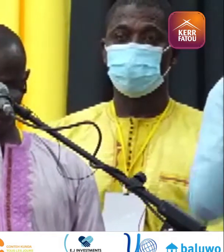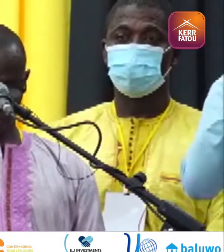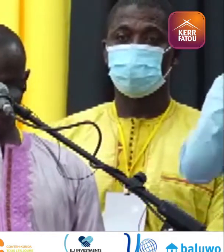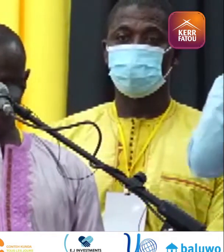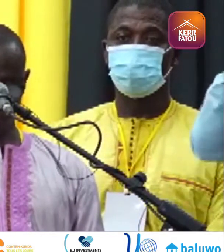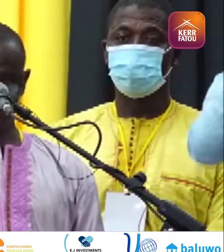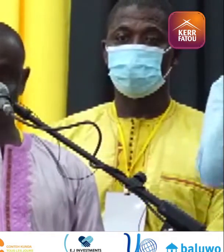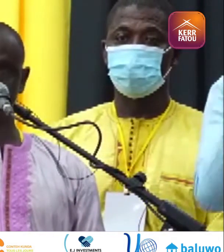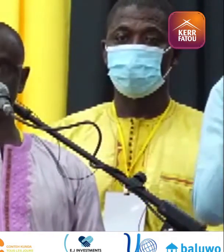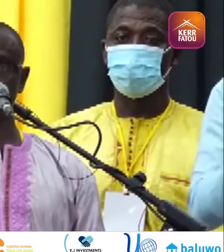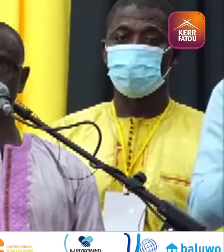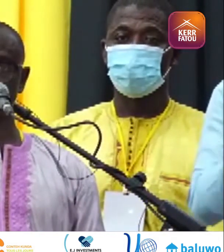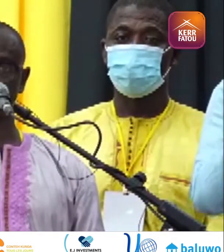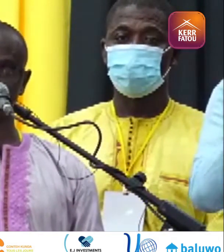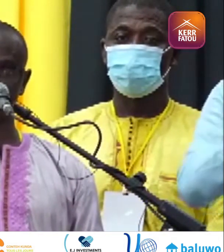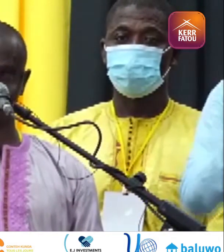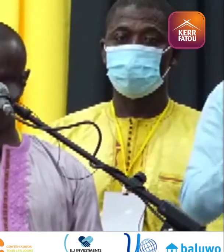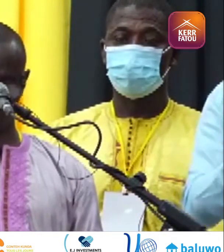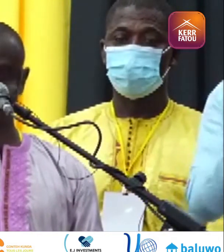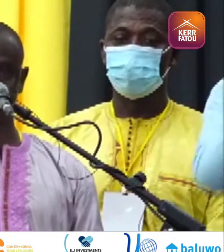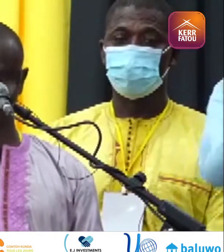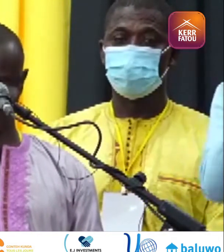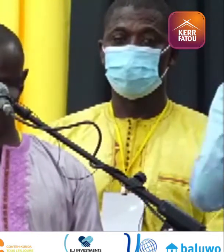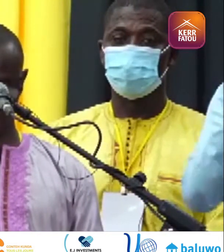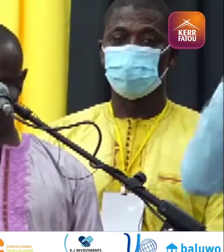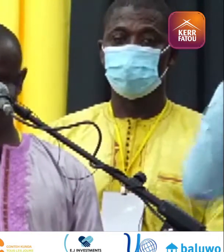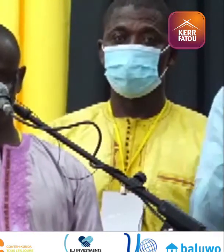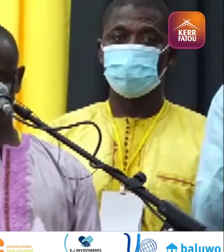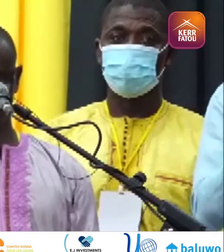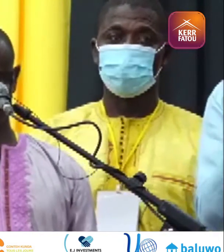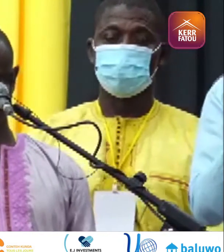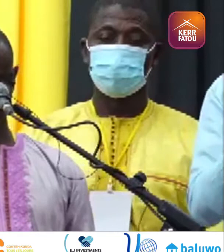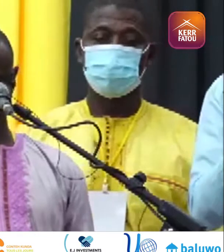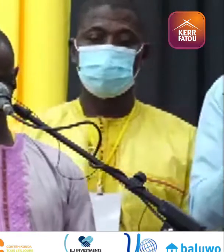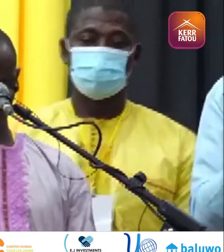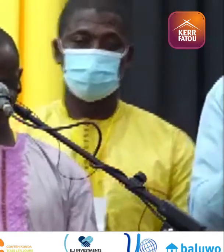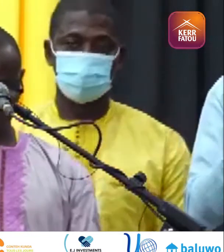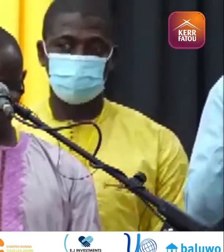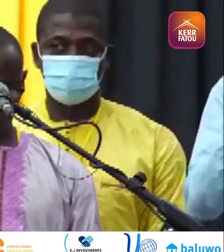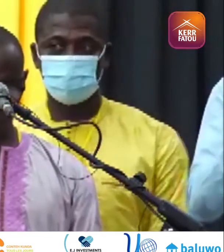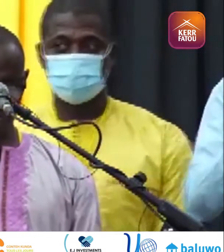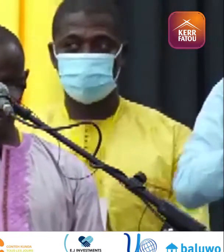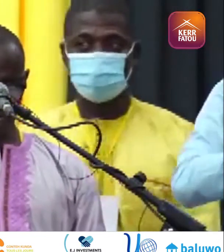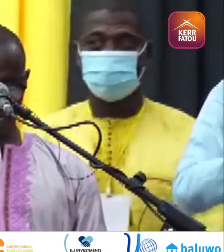on, and the functions of that office being created, being defined.